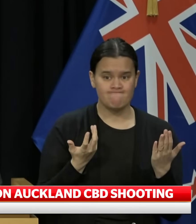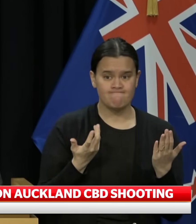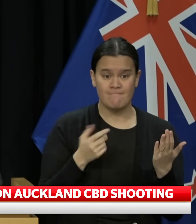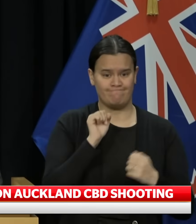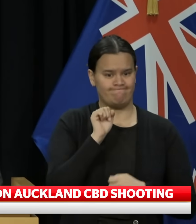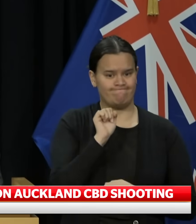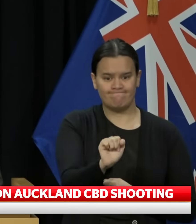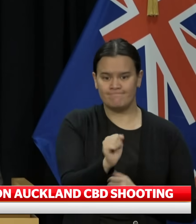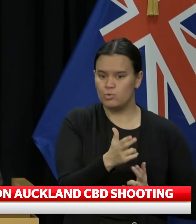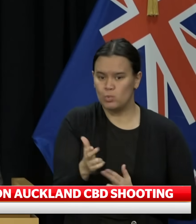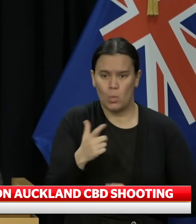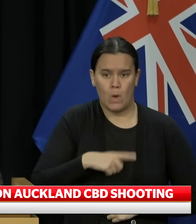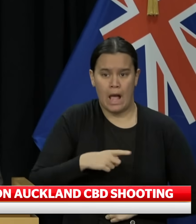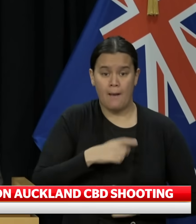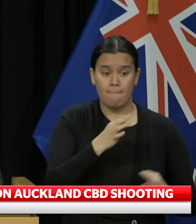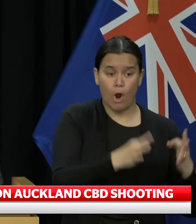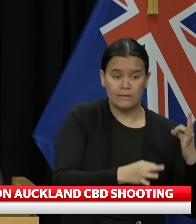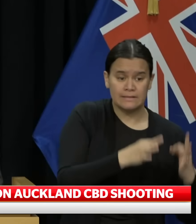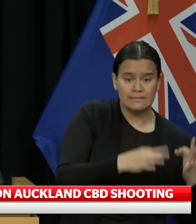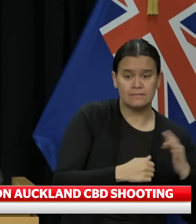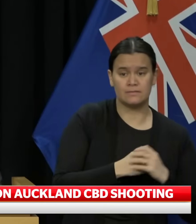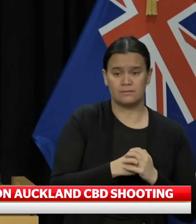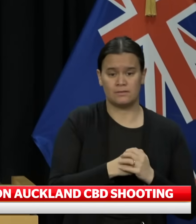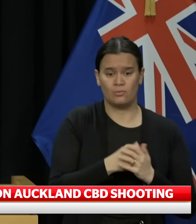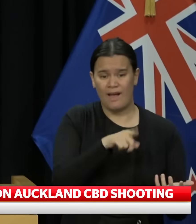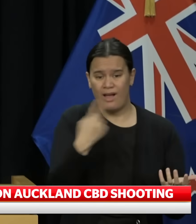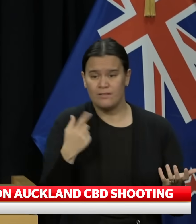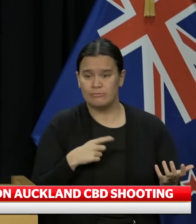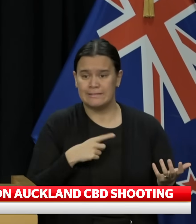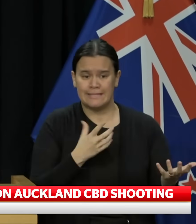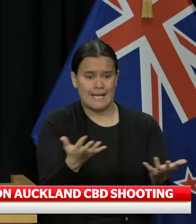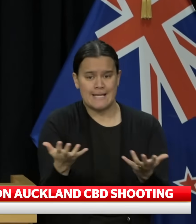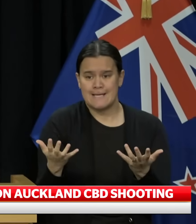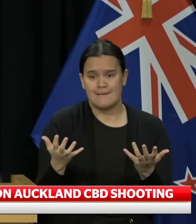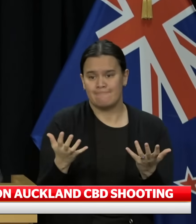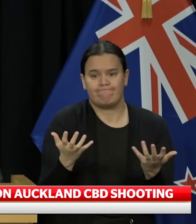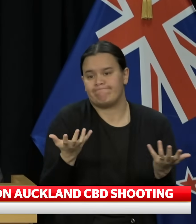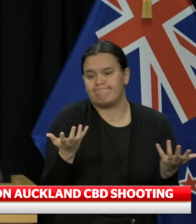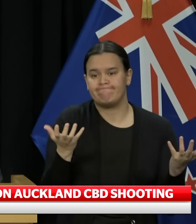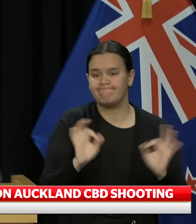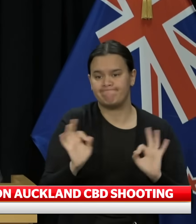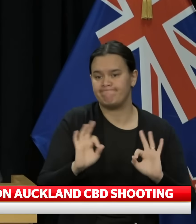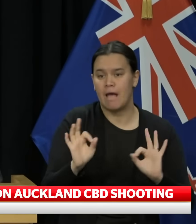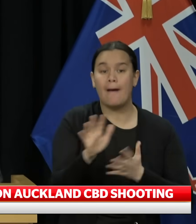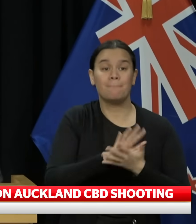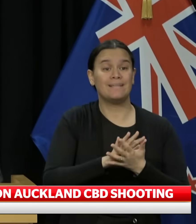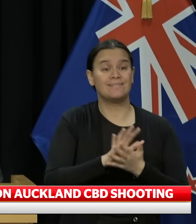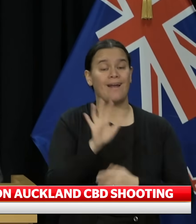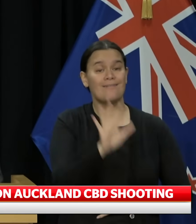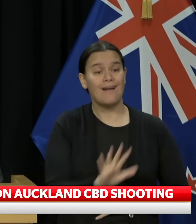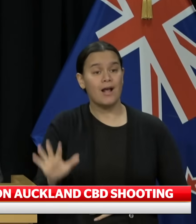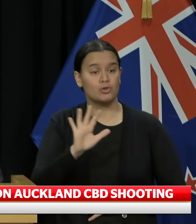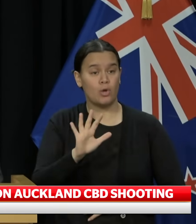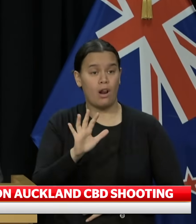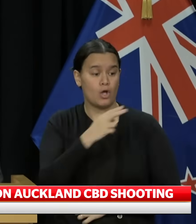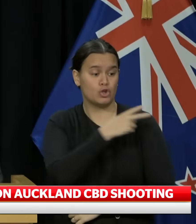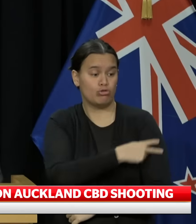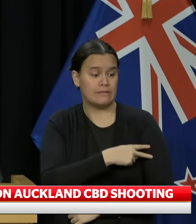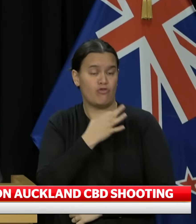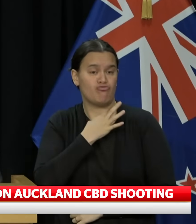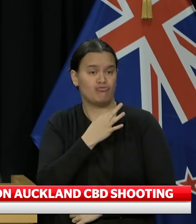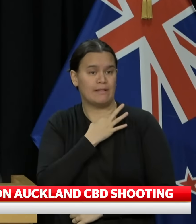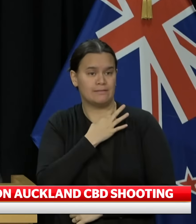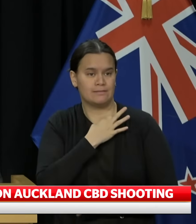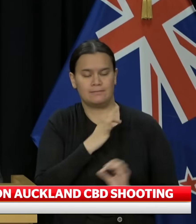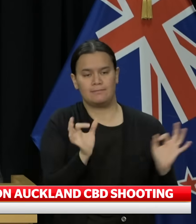or ideological motivation for the shooting, and therefore no national security risk. Was the gun licensed?